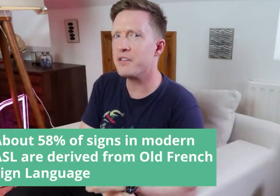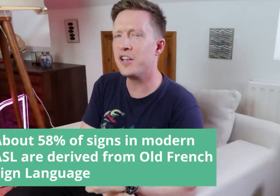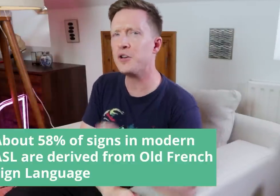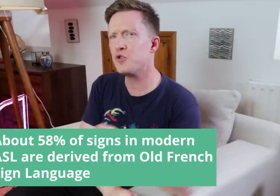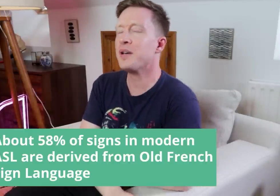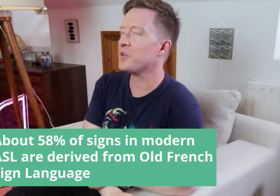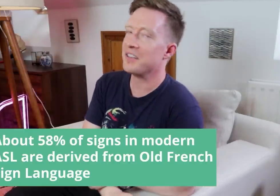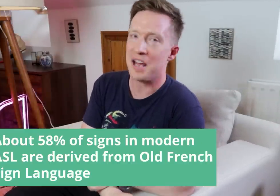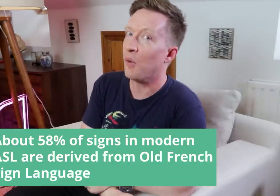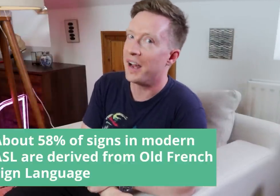in the video, you should be able to understand why.